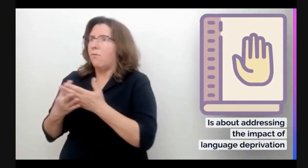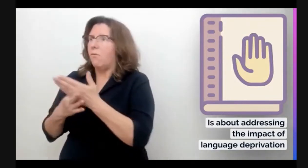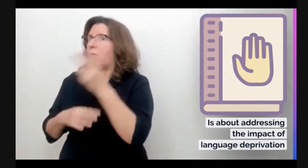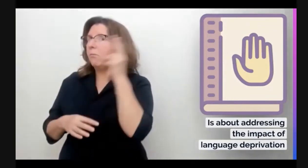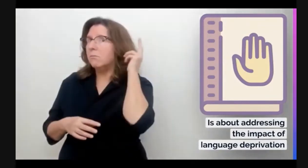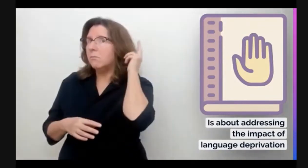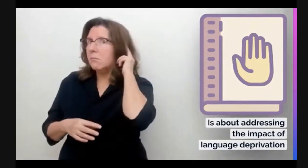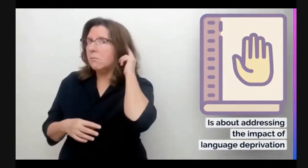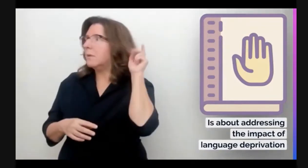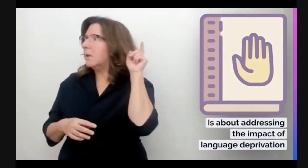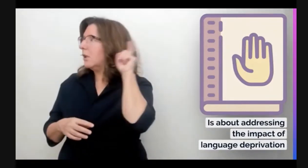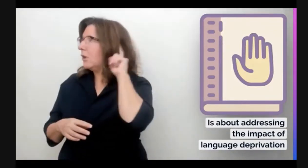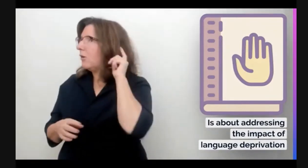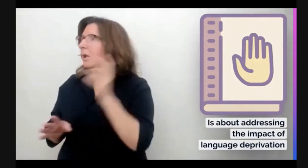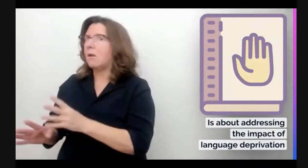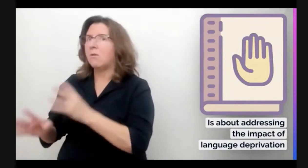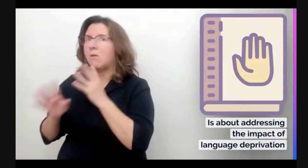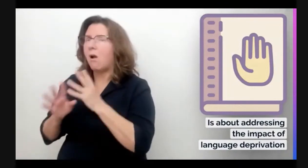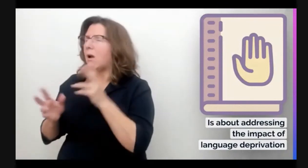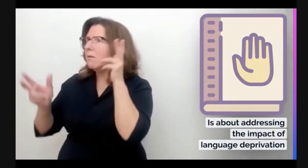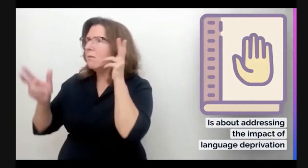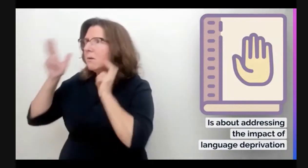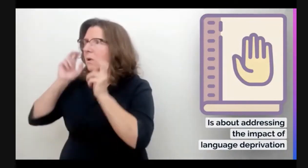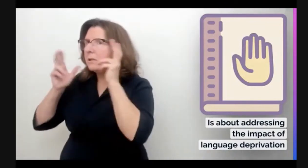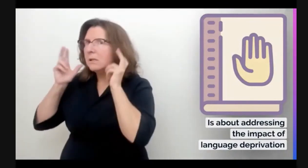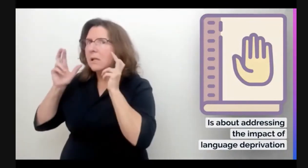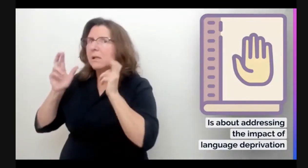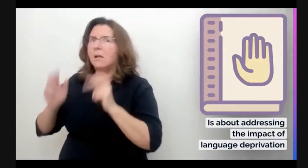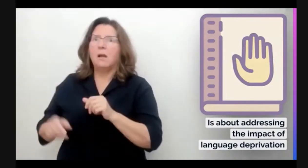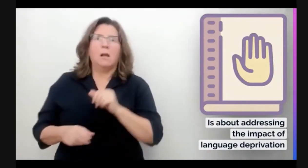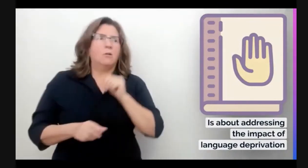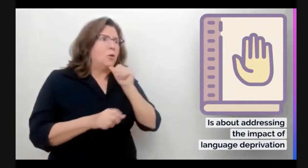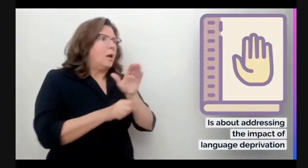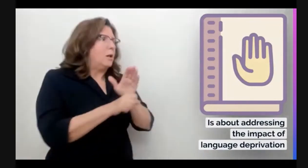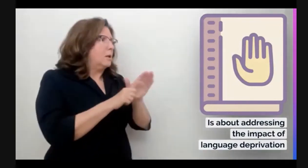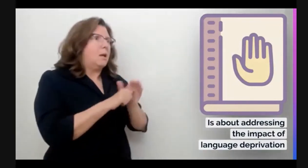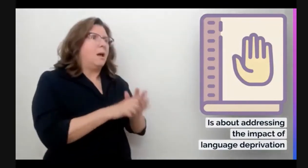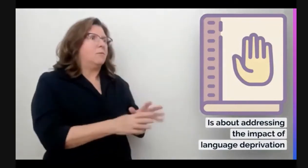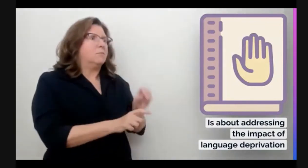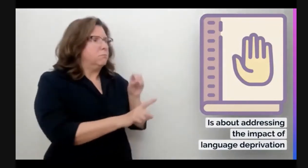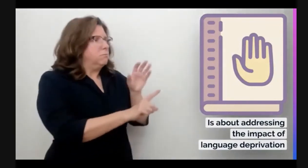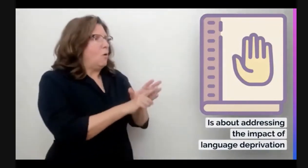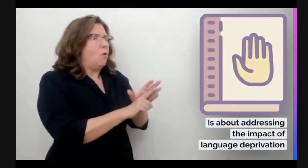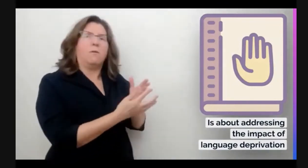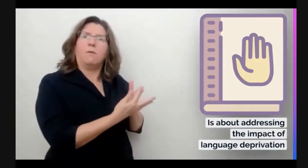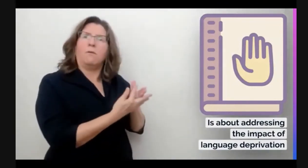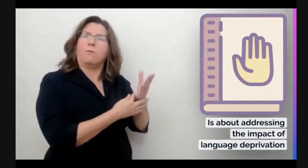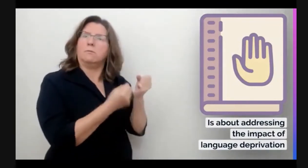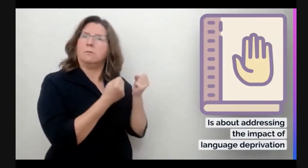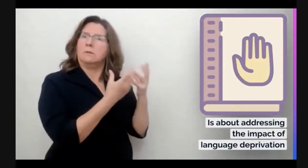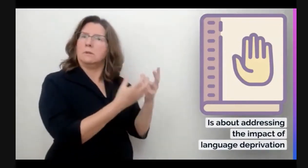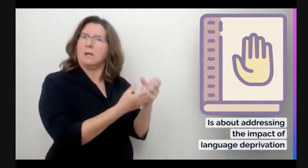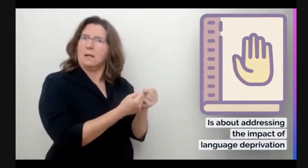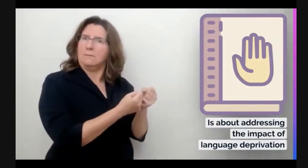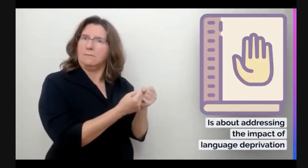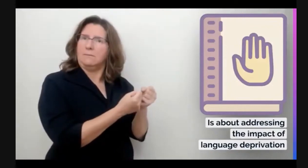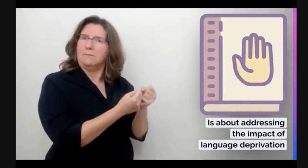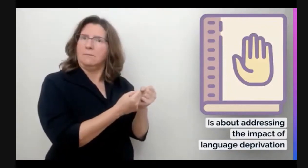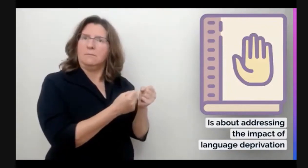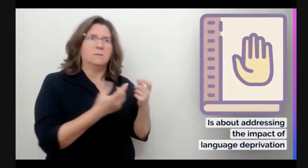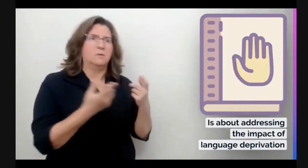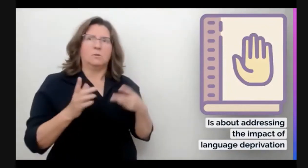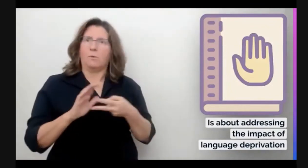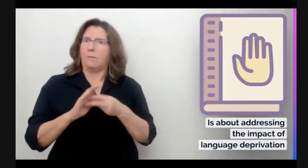any technology to support amplification is simply insufficient to perceive spoken language. By the same token,